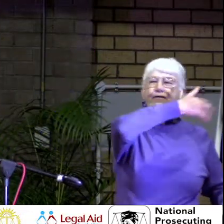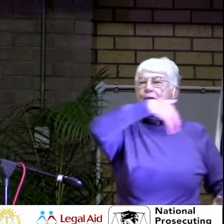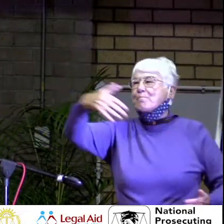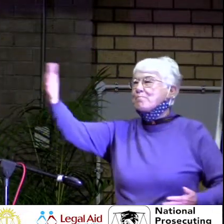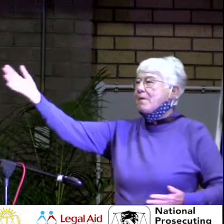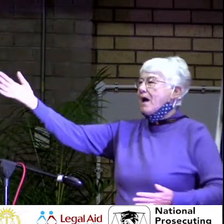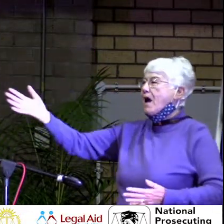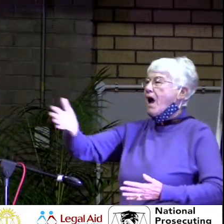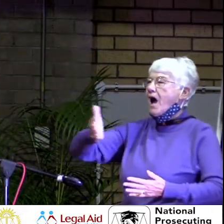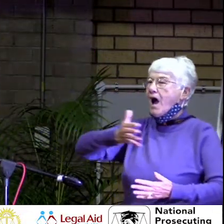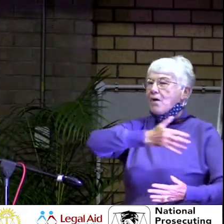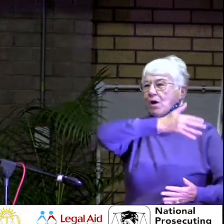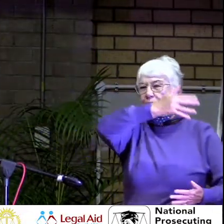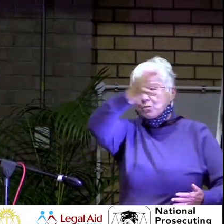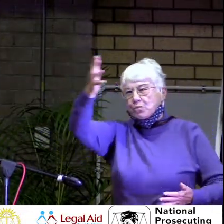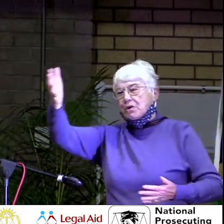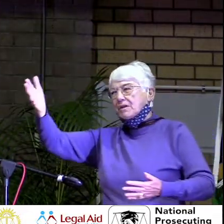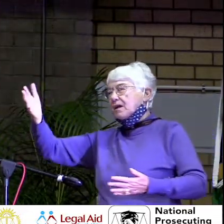Molweni.